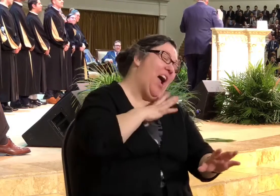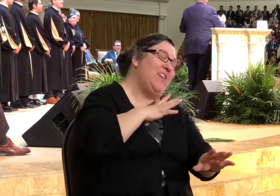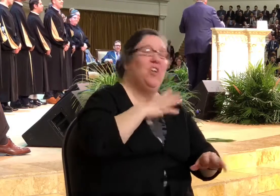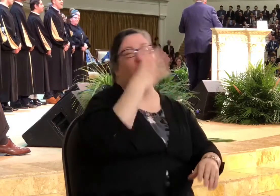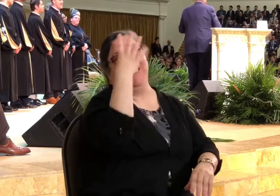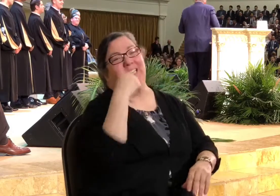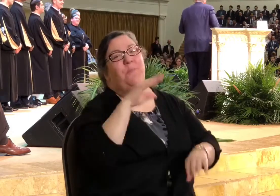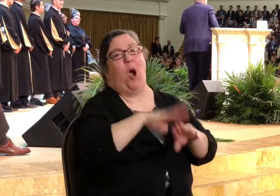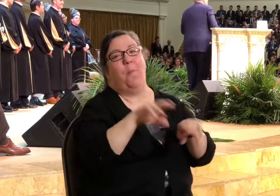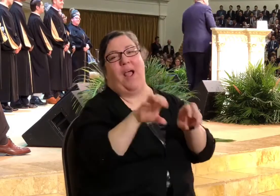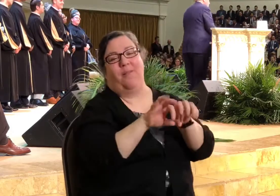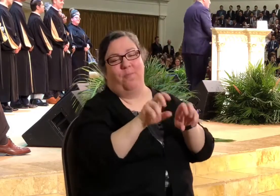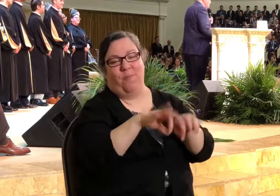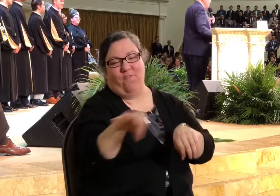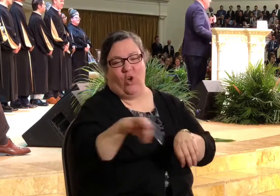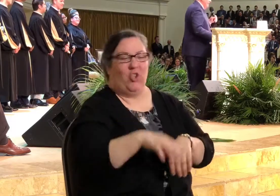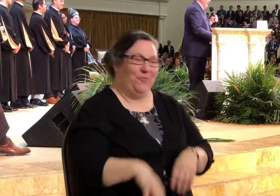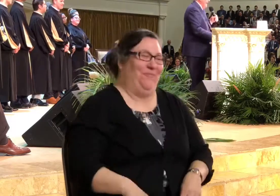But anyway,